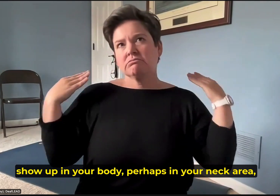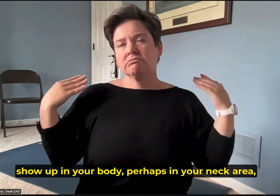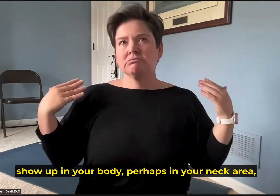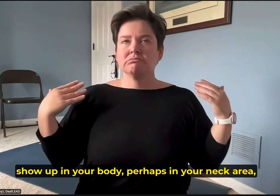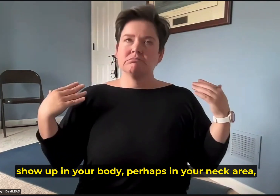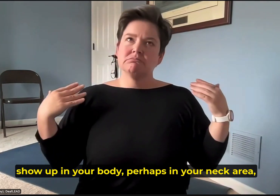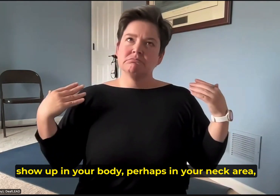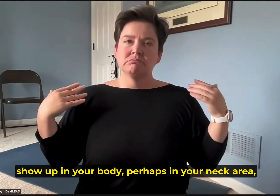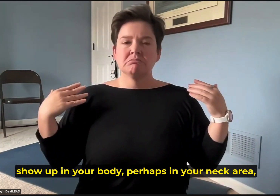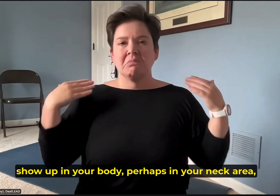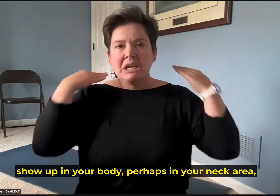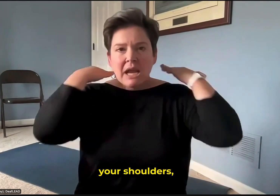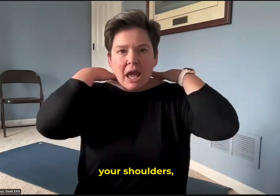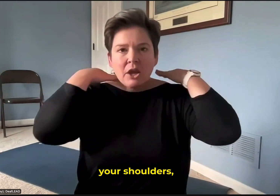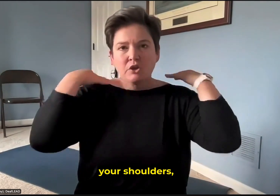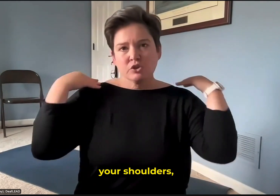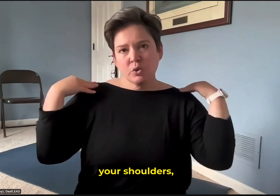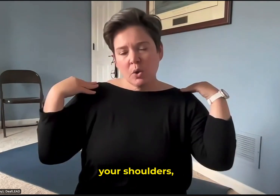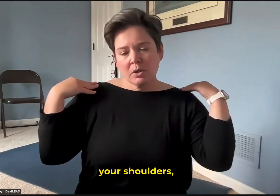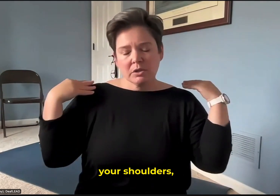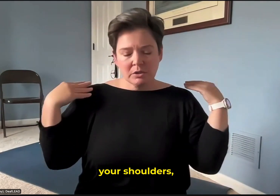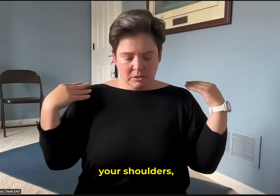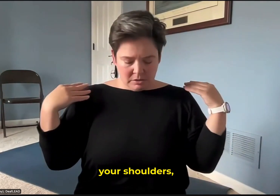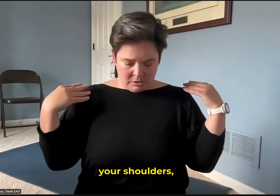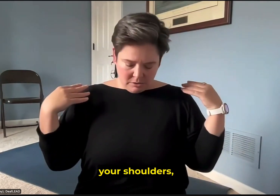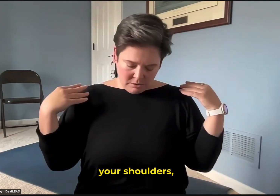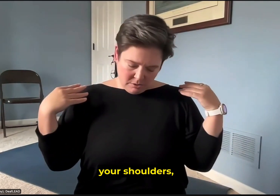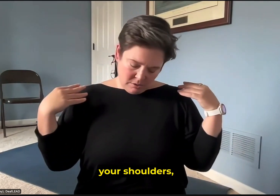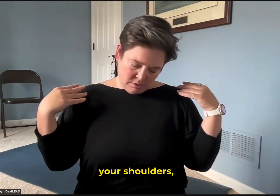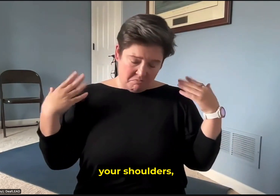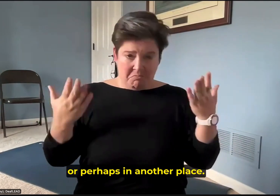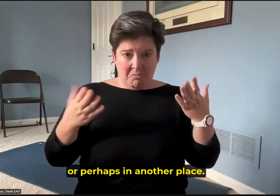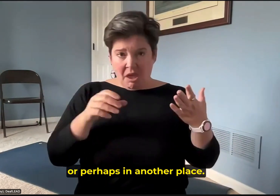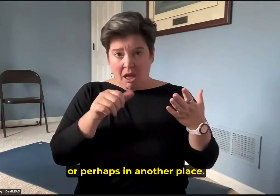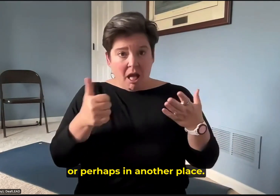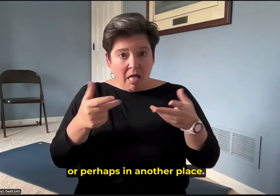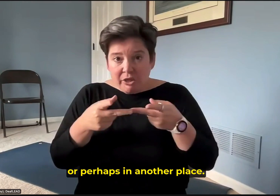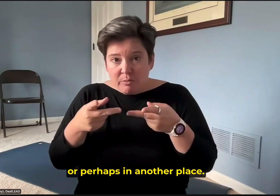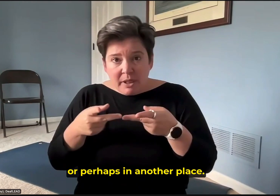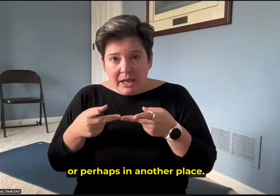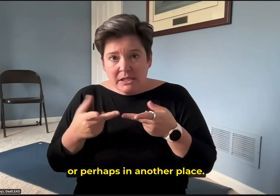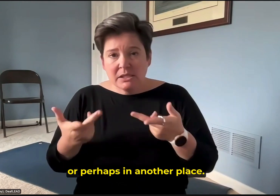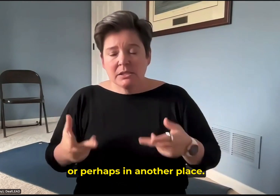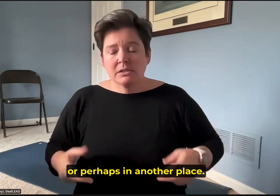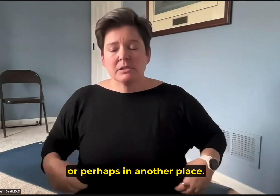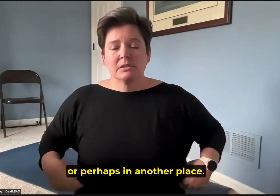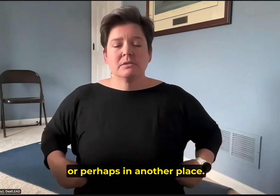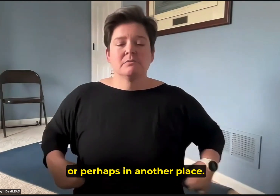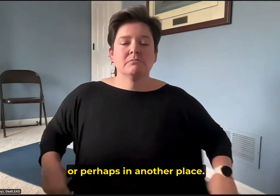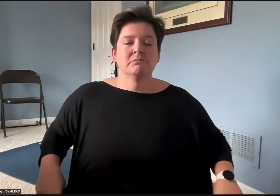neck area, your shoulders, or perhaps in another place.